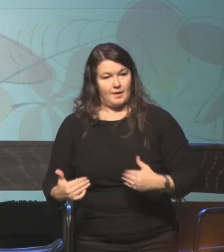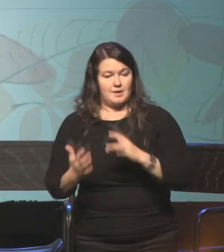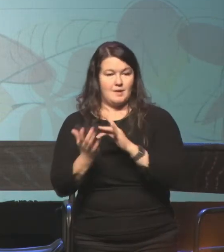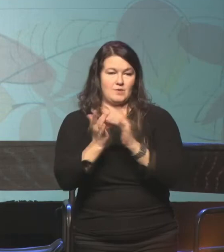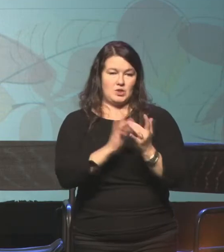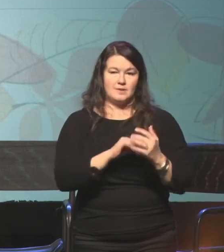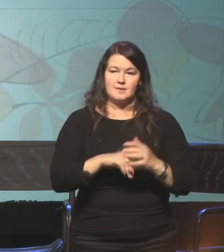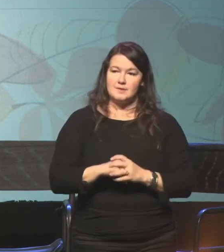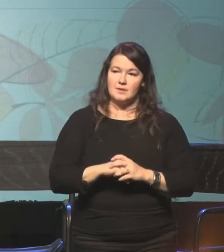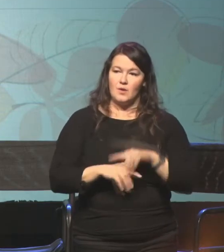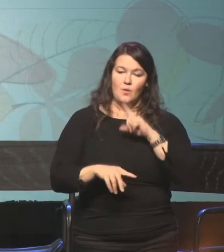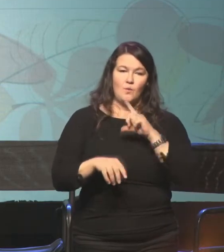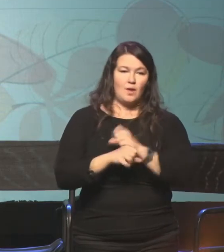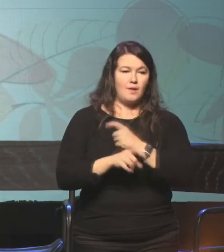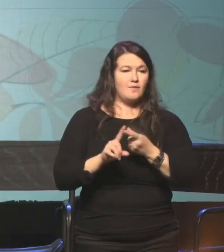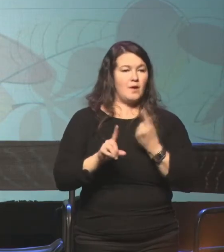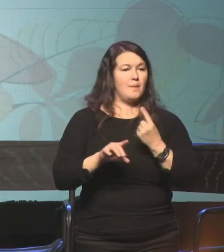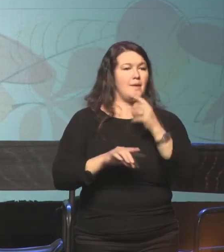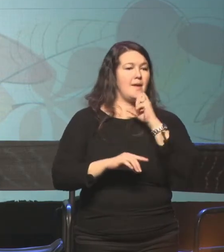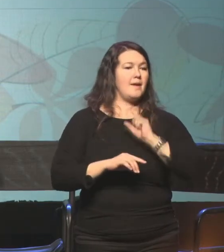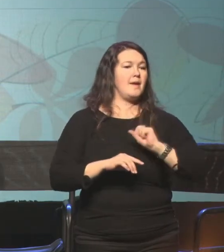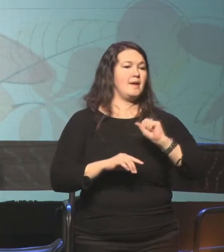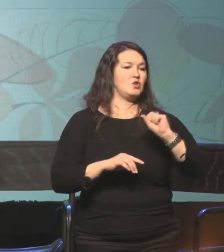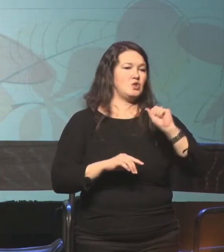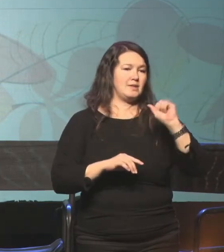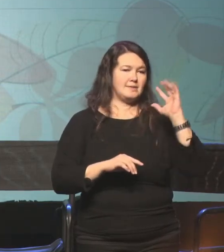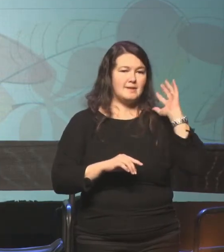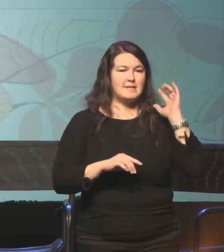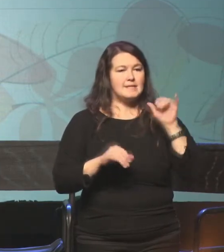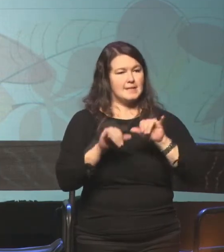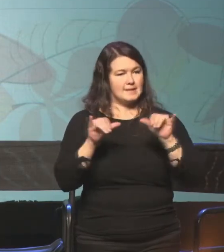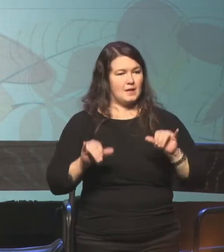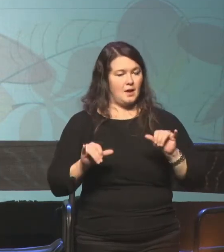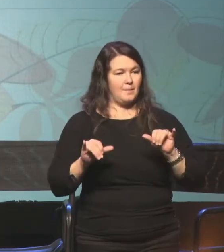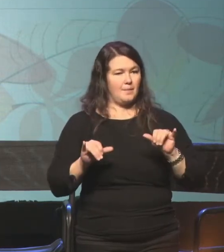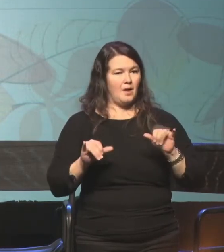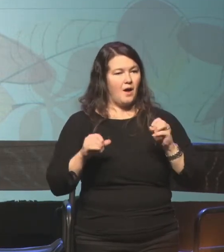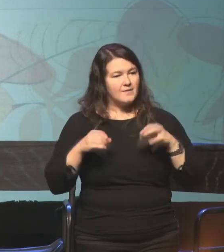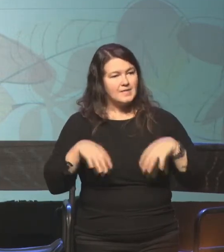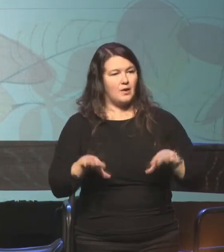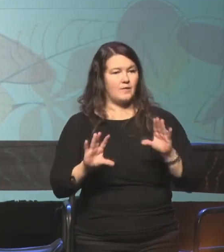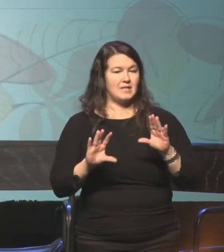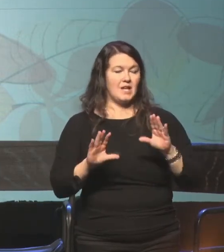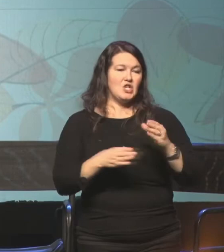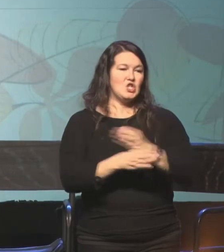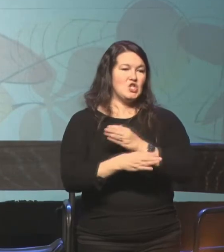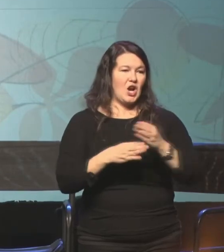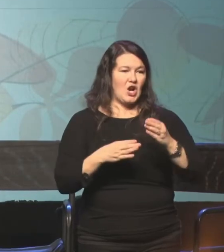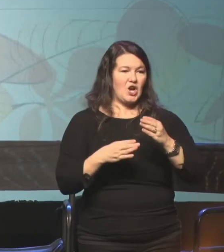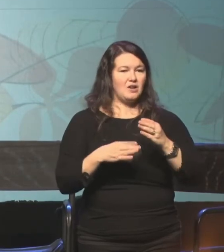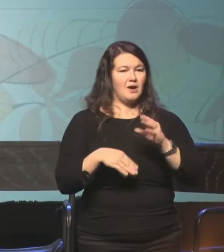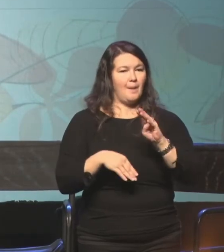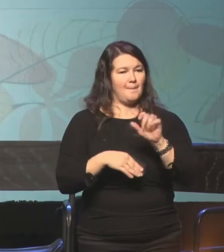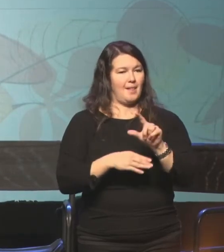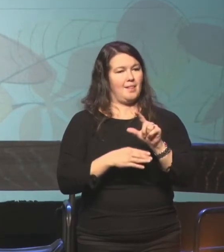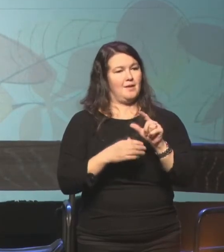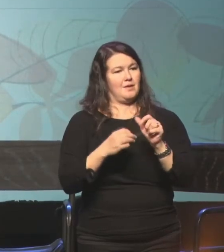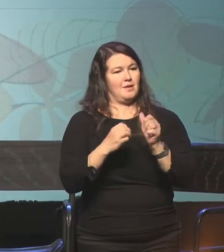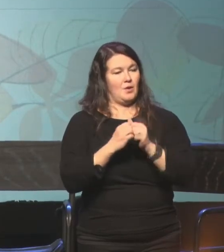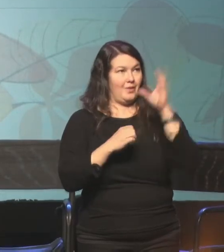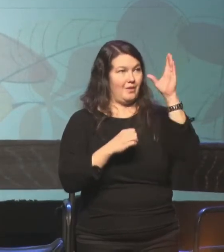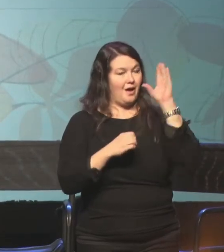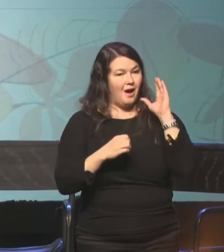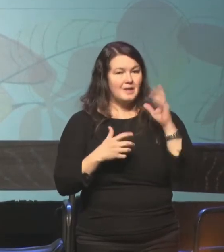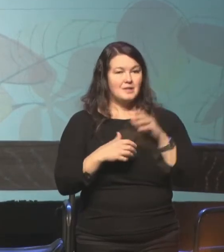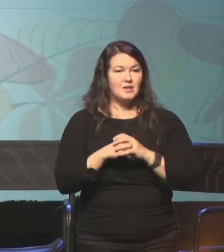really coming from an ancient system of sacrifice where you would share a meal with your God. That's kind of what would happen. You'd go and you'd take your sacrifice, and then they would